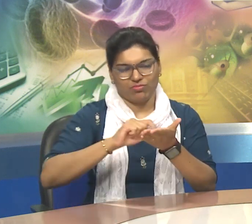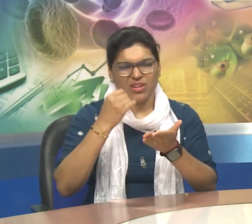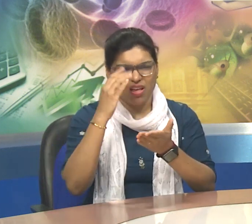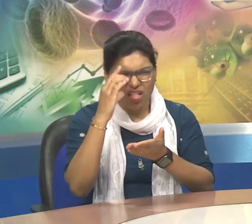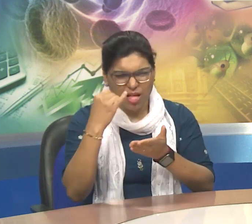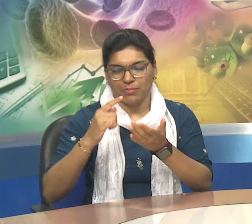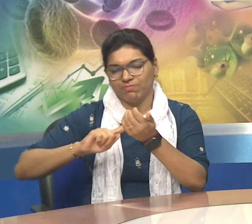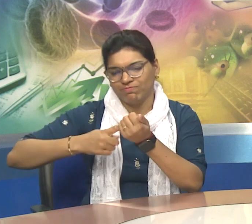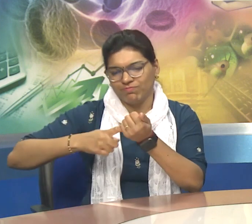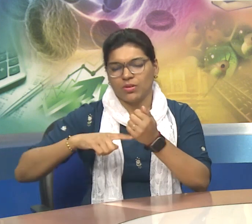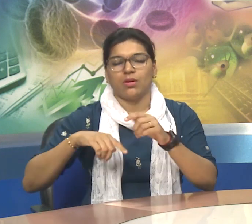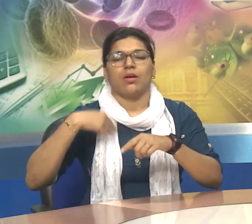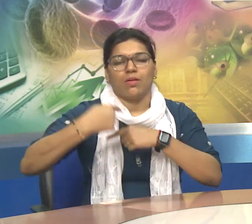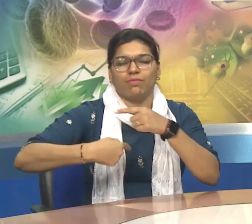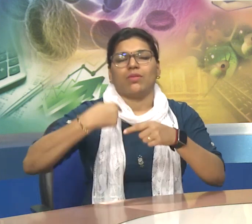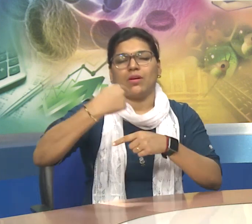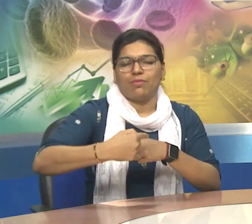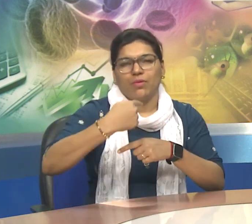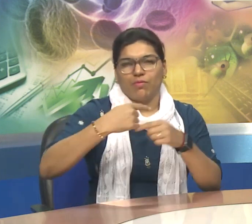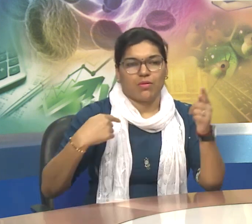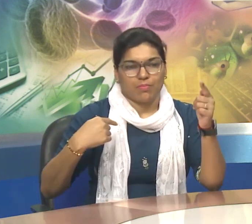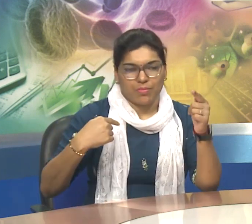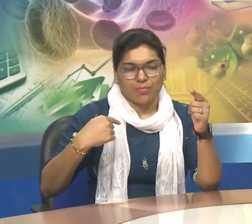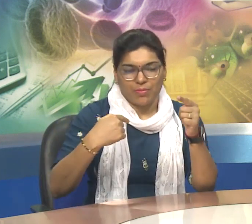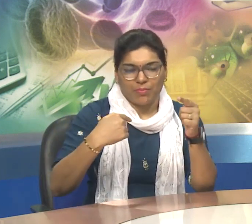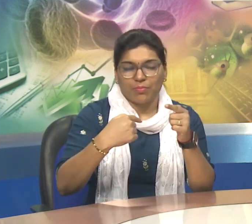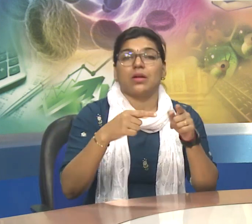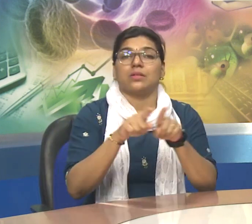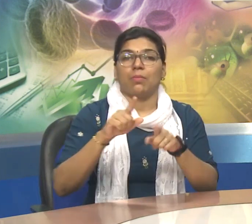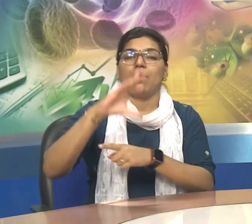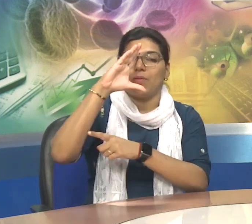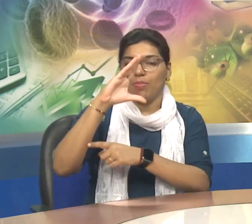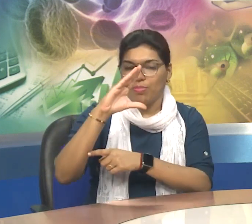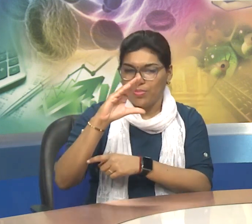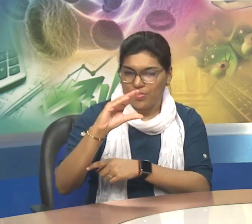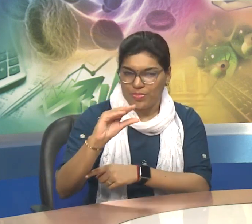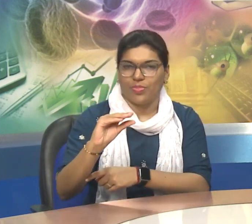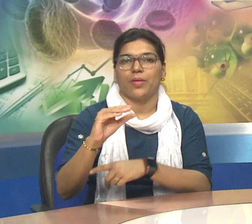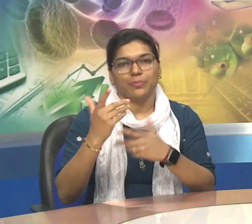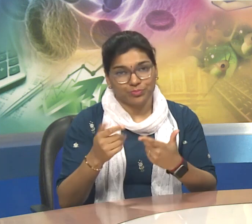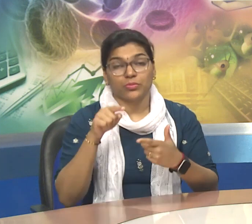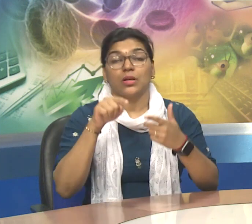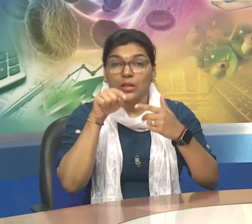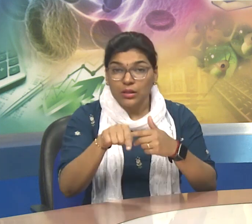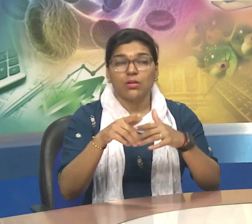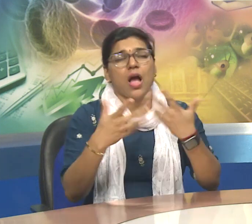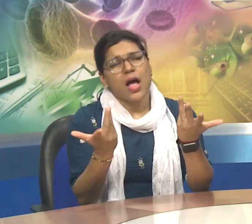lessen day by day or over a period of time, something